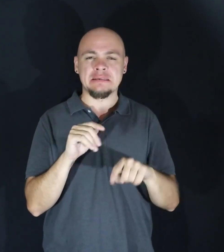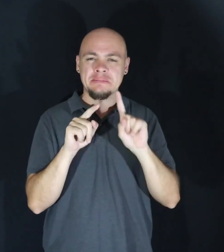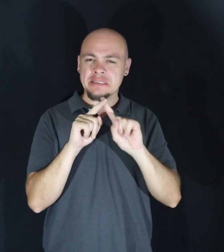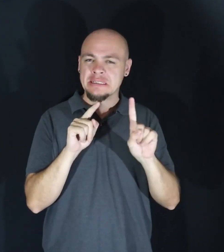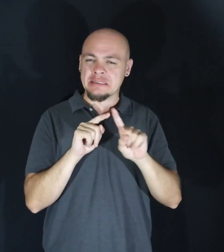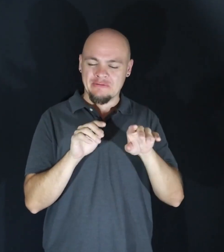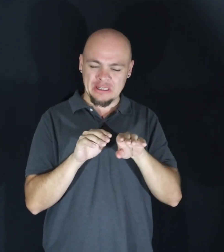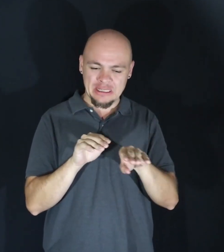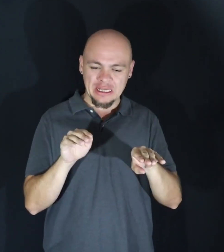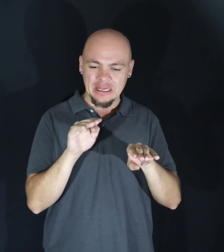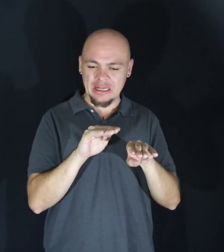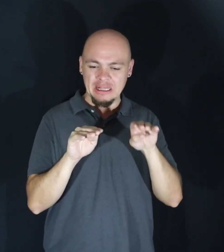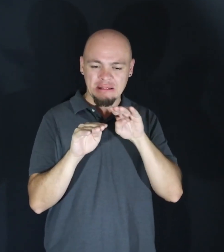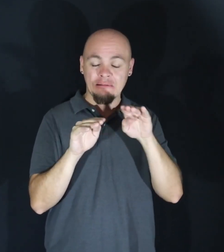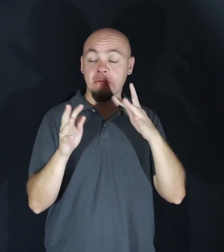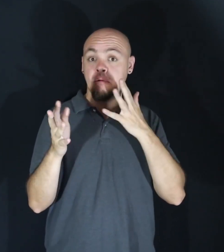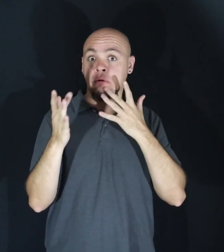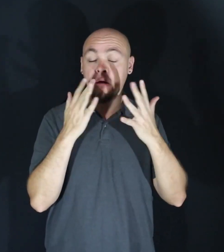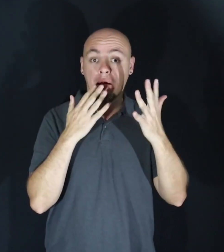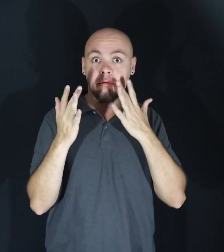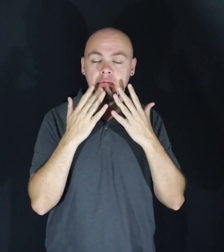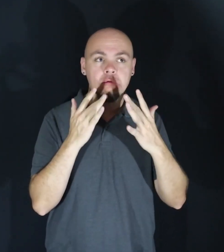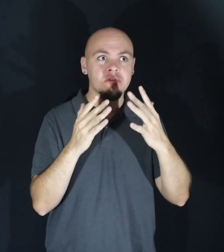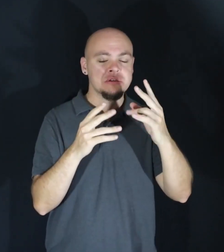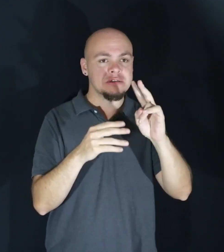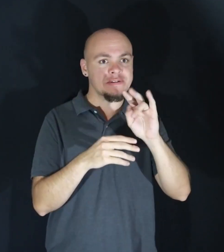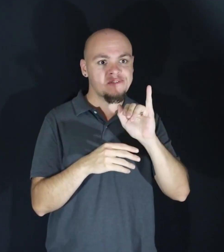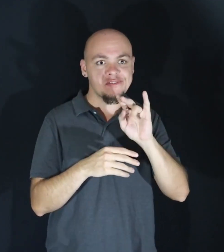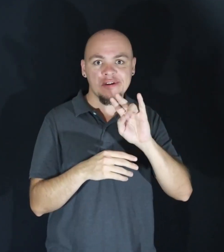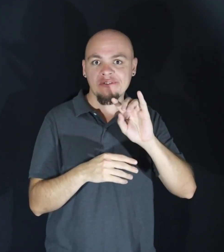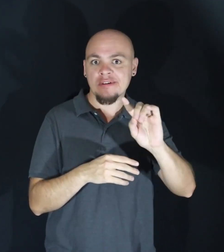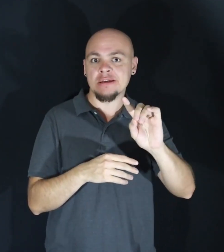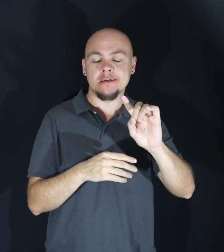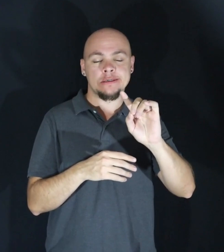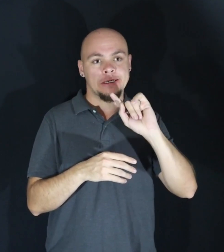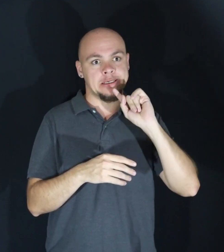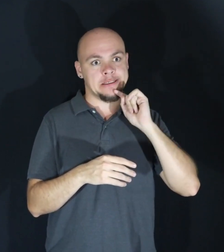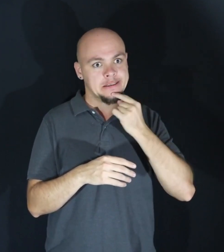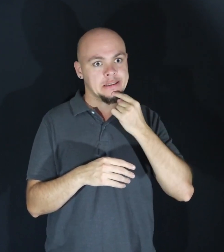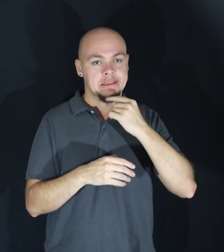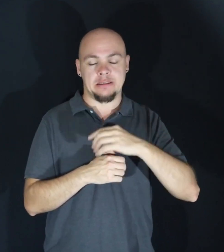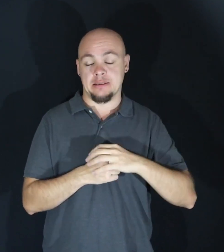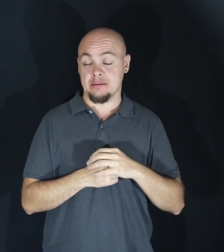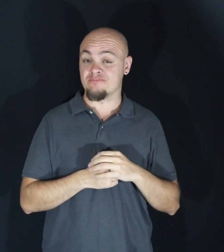multi-layered, colorful, vivid, intense.